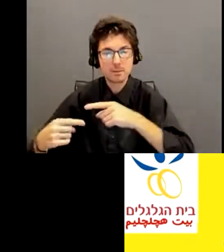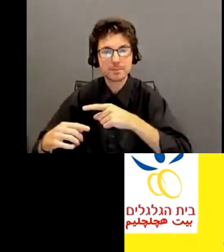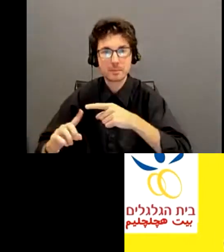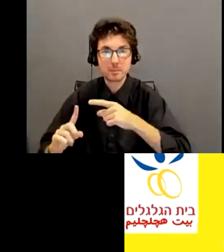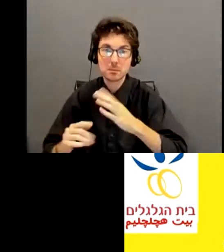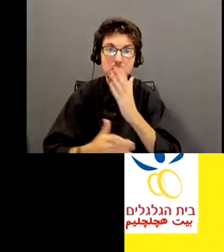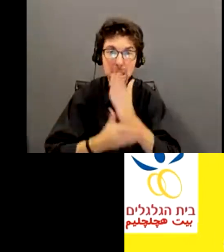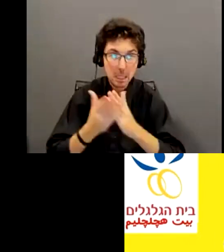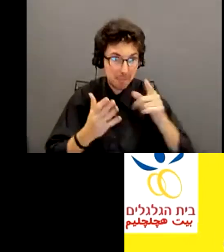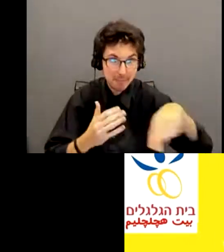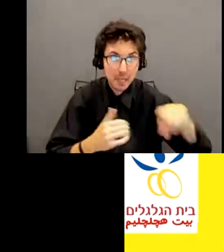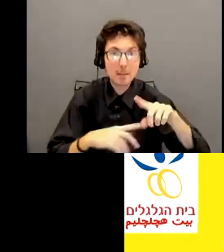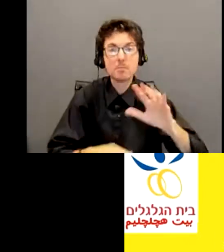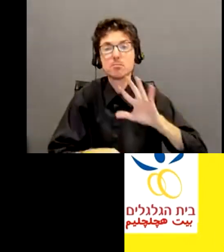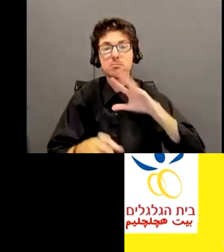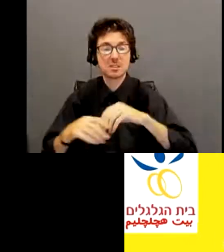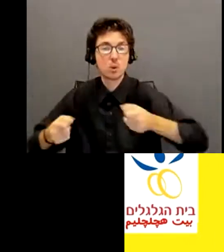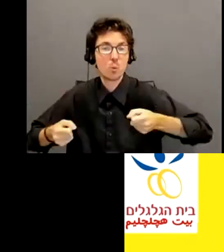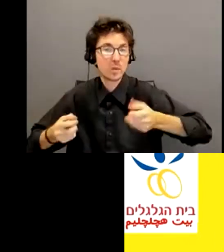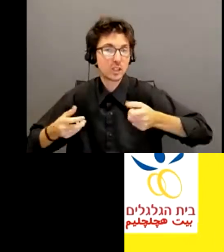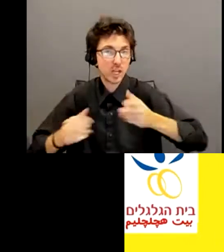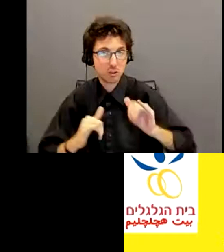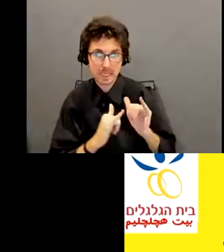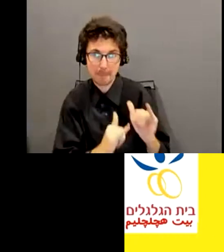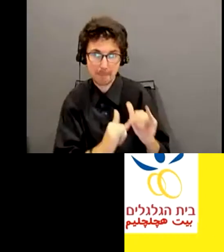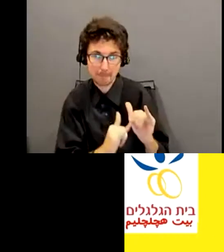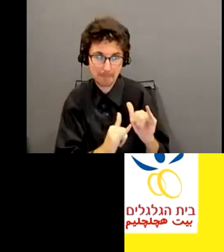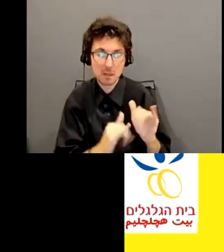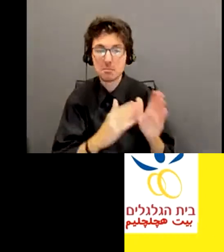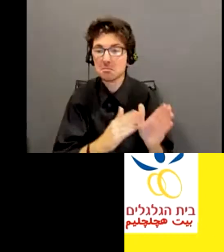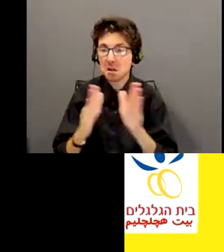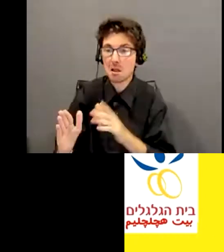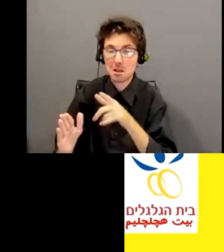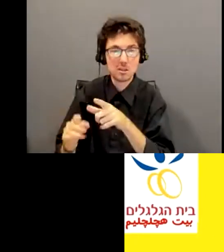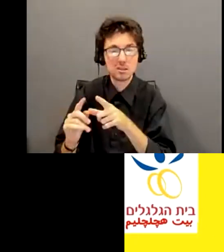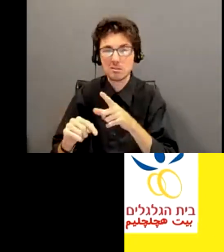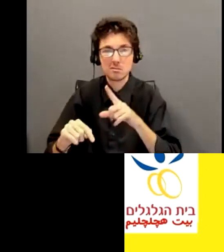me. Mm-hmm. Some of them can't walk really well.